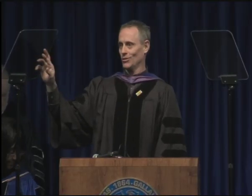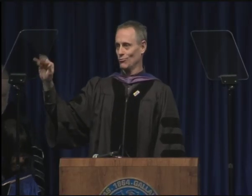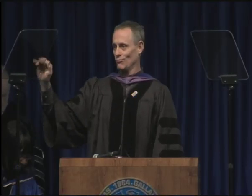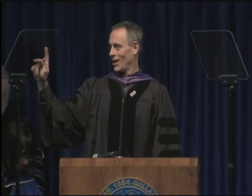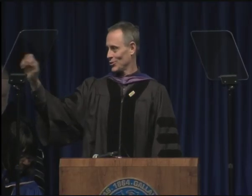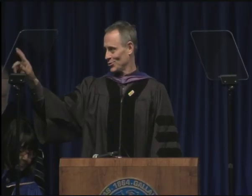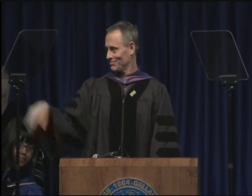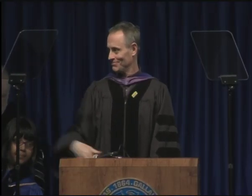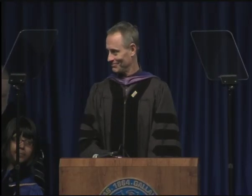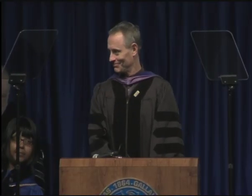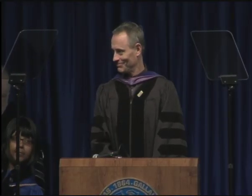Timothy Riker.